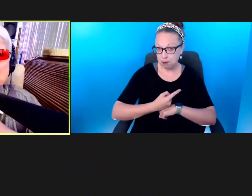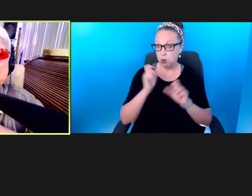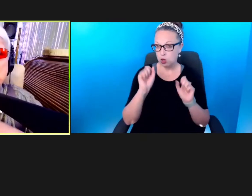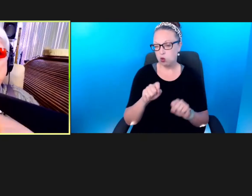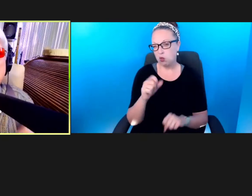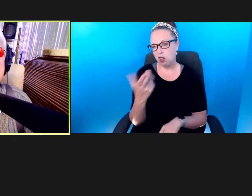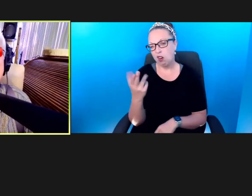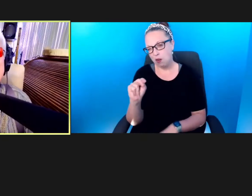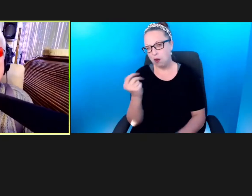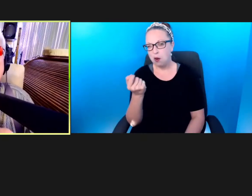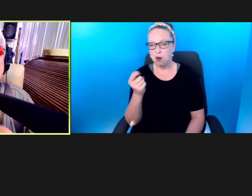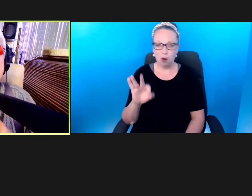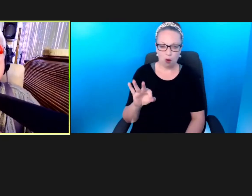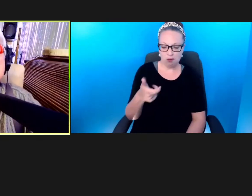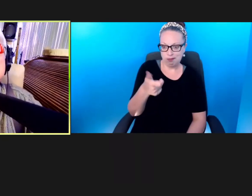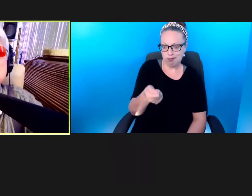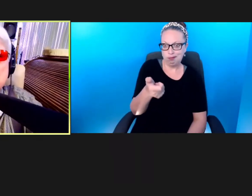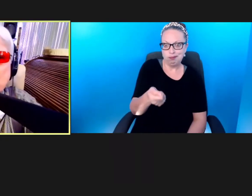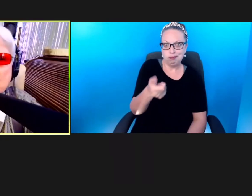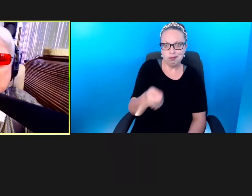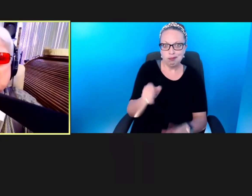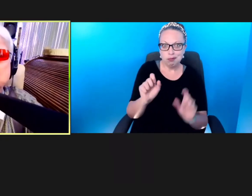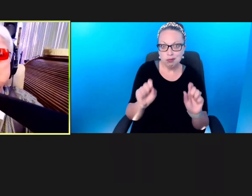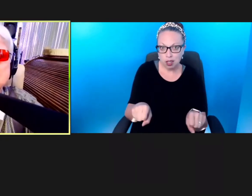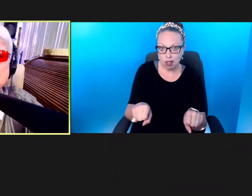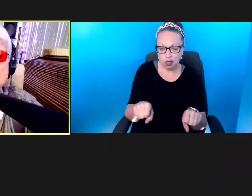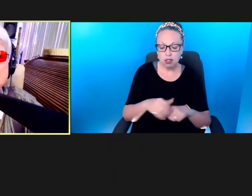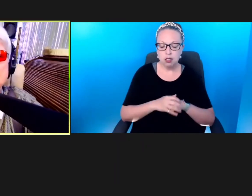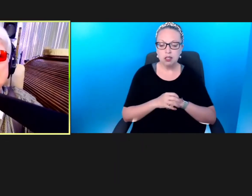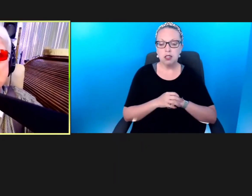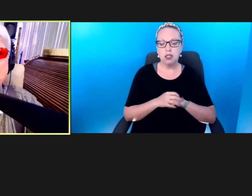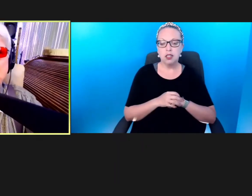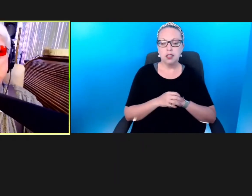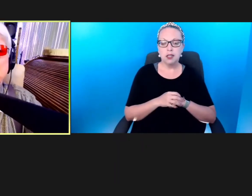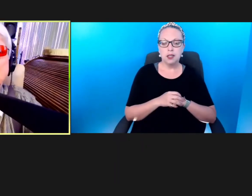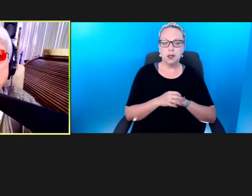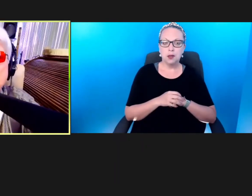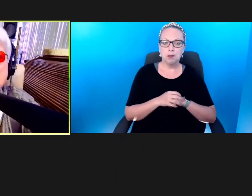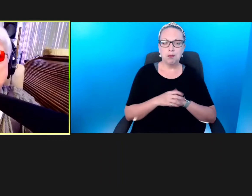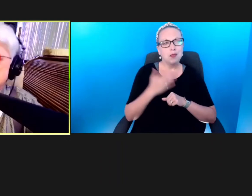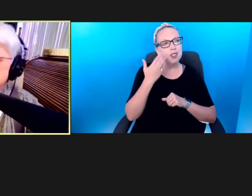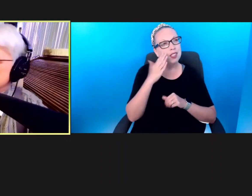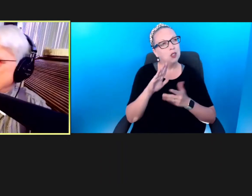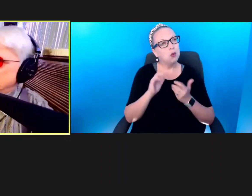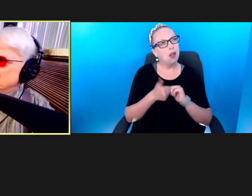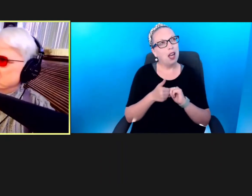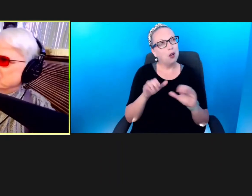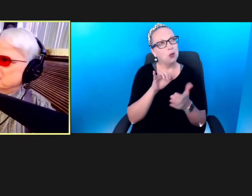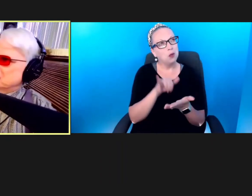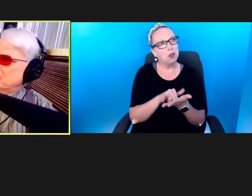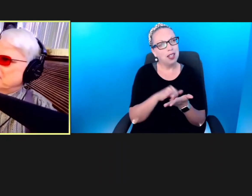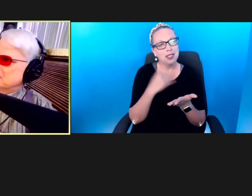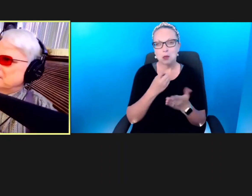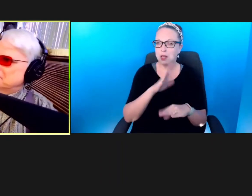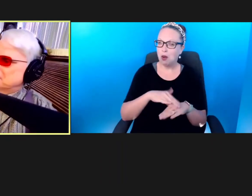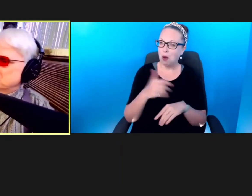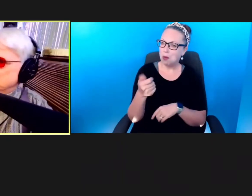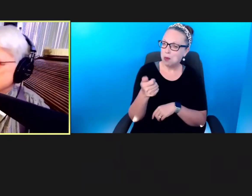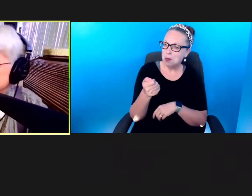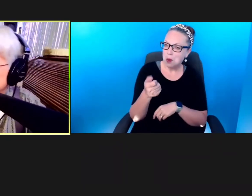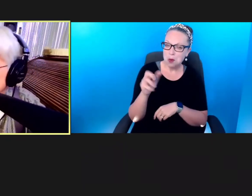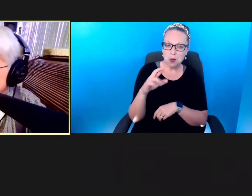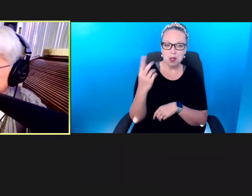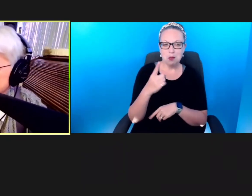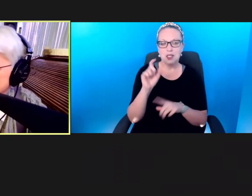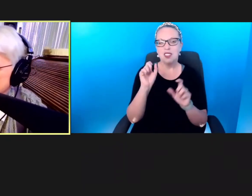on and off at the click of a button, I don't know how you do it. How do you do it? Something on the screen you touch? Yeah, you go